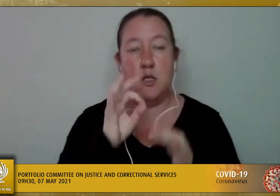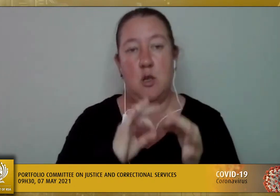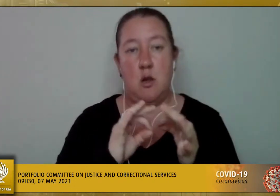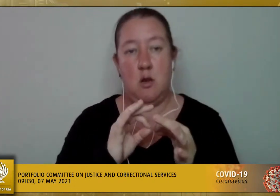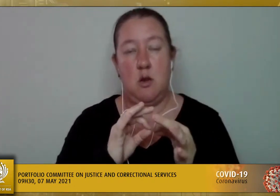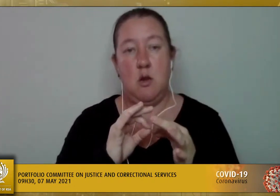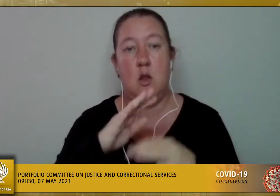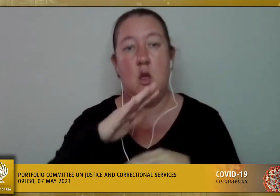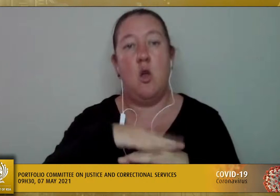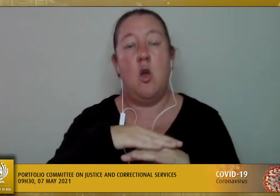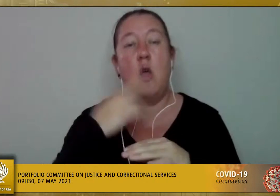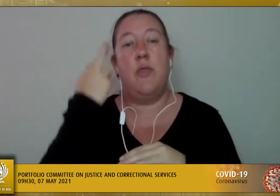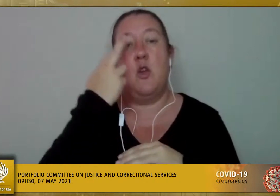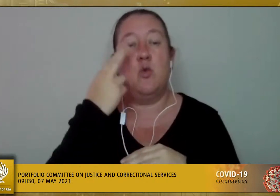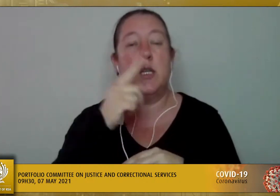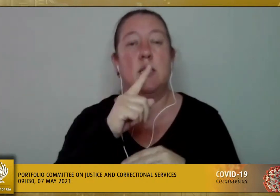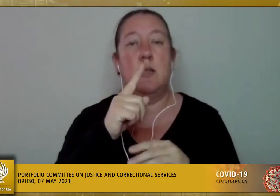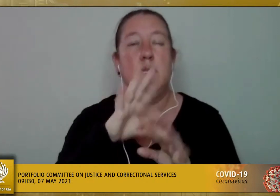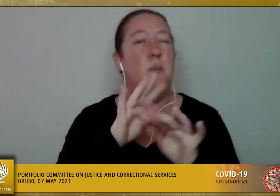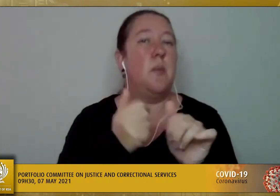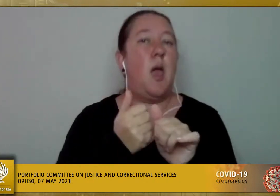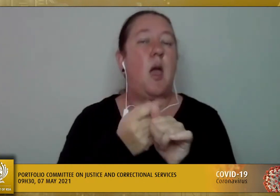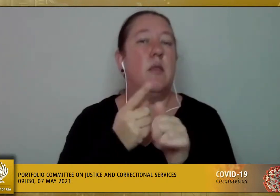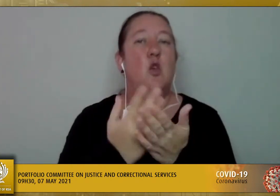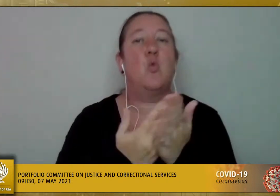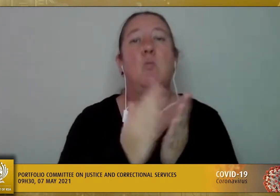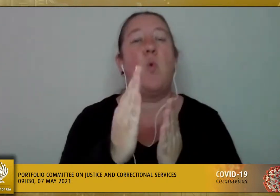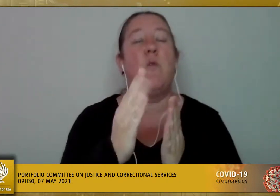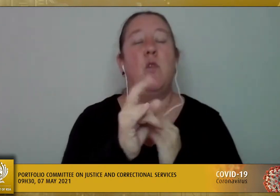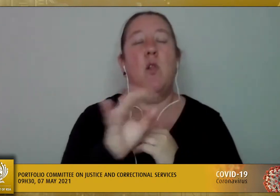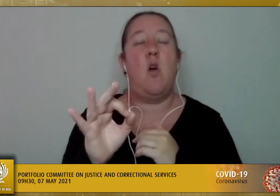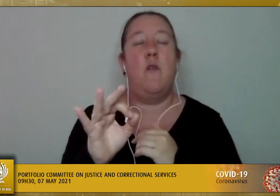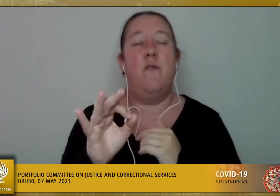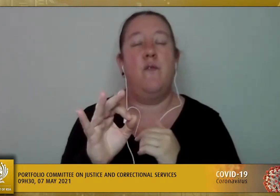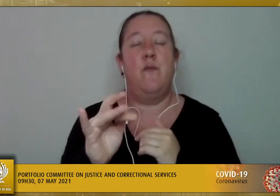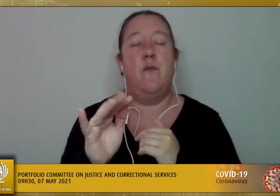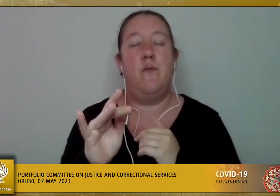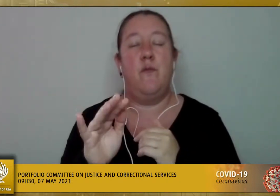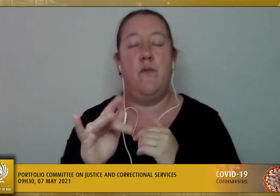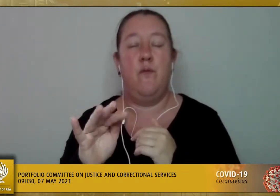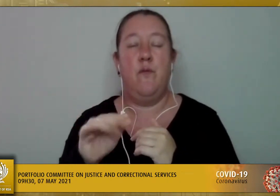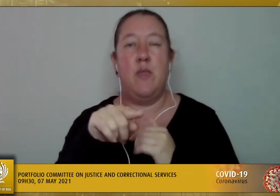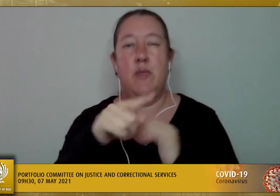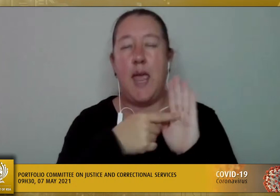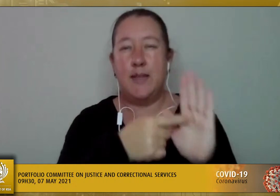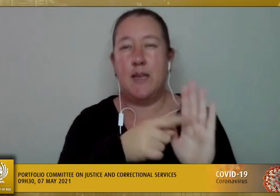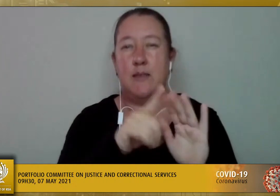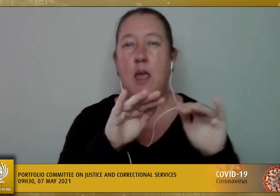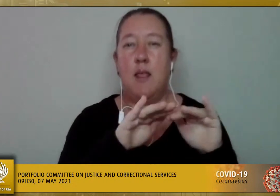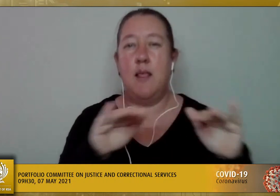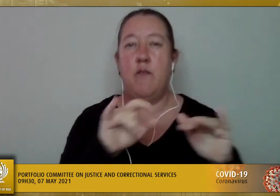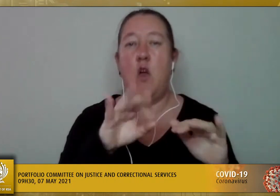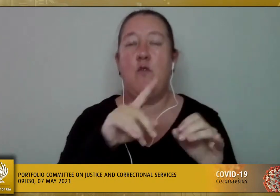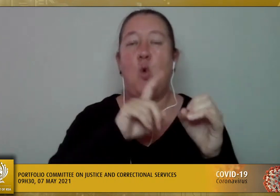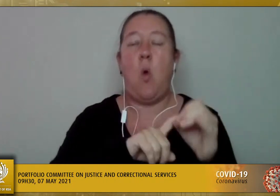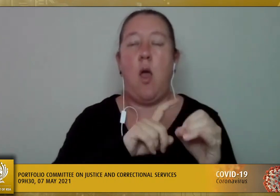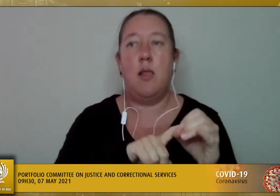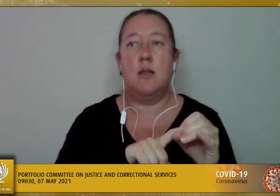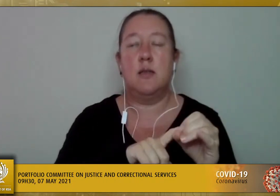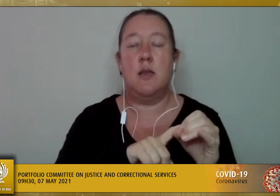on the reasons behind the removal of the level uh the the this indicator the level of quality procedure